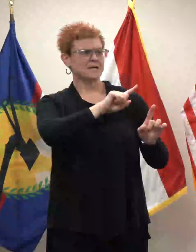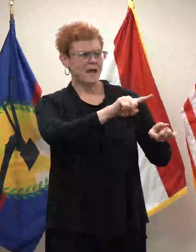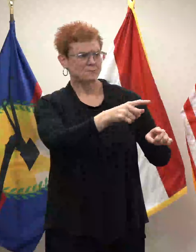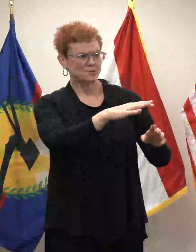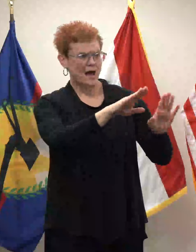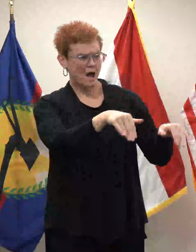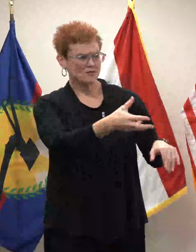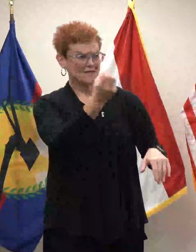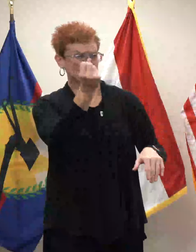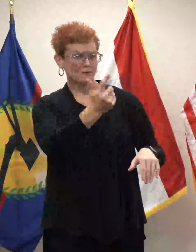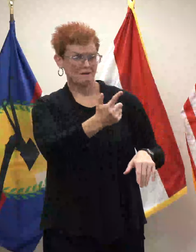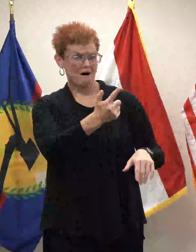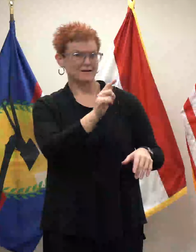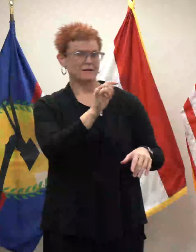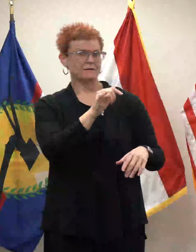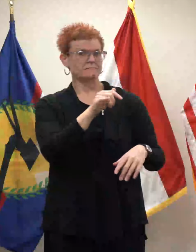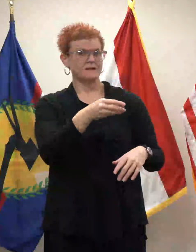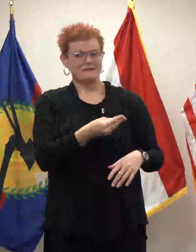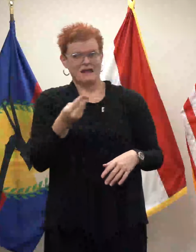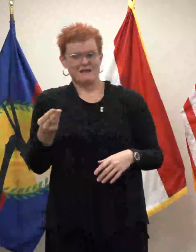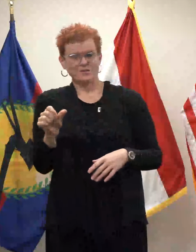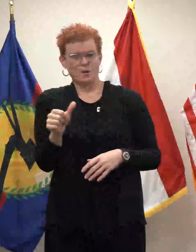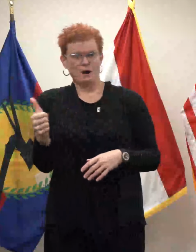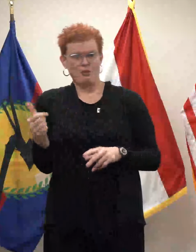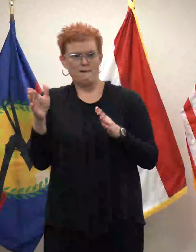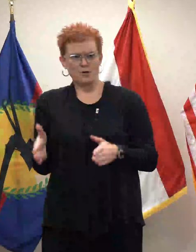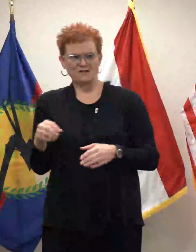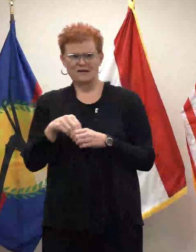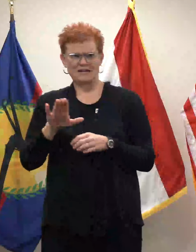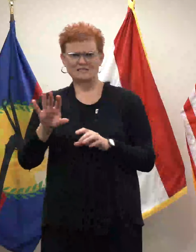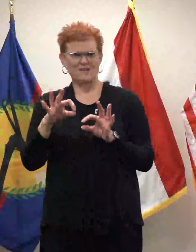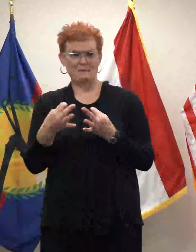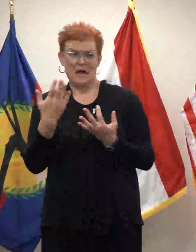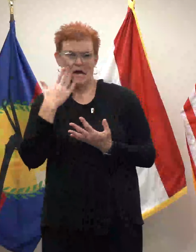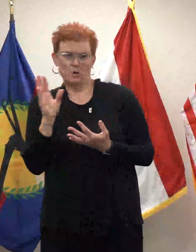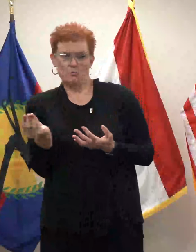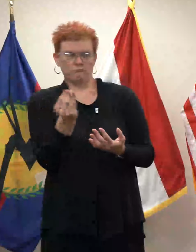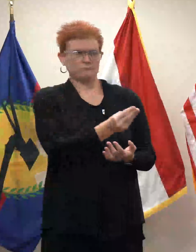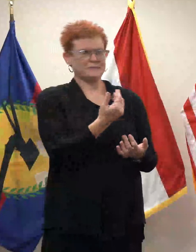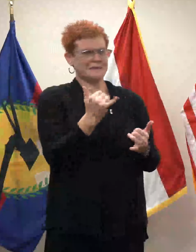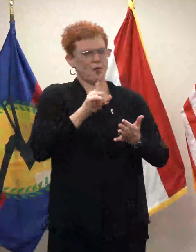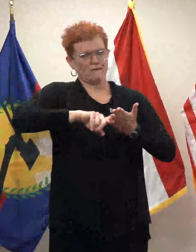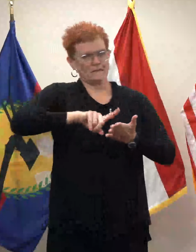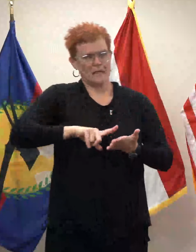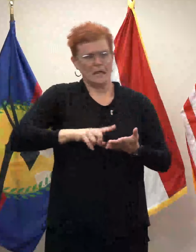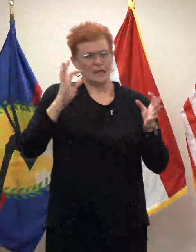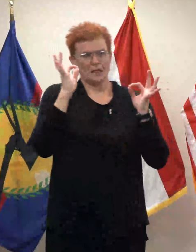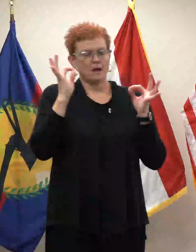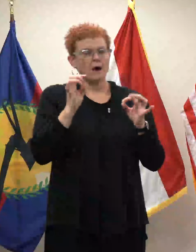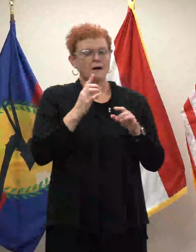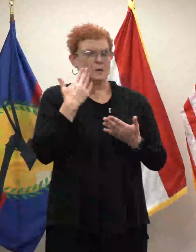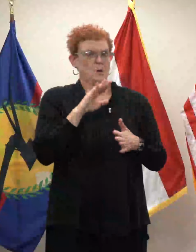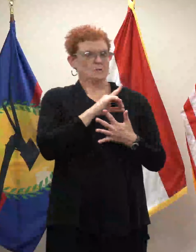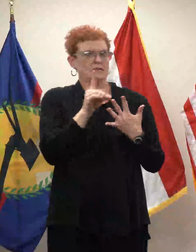gun, the same gun he used. They gave it to another person in his family. I don't know how he got it after that. Like I said, it's still under investigation. I mean,